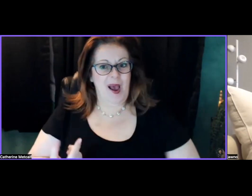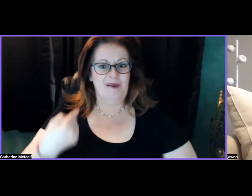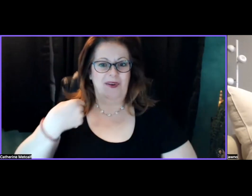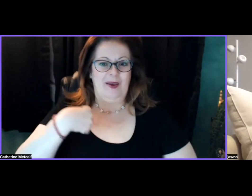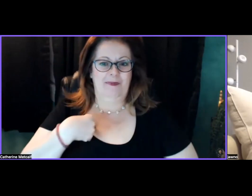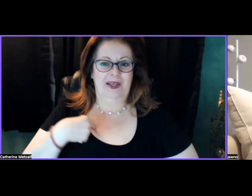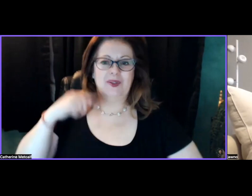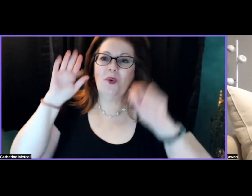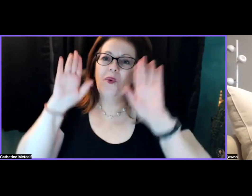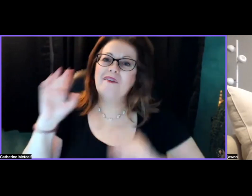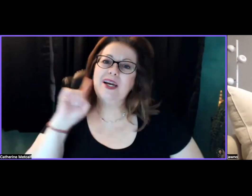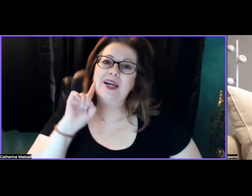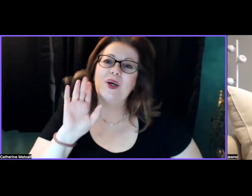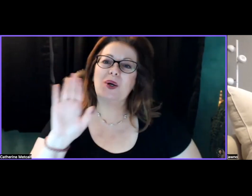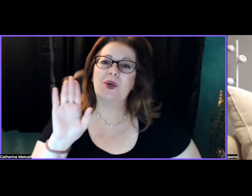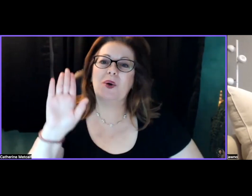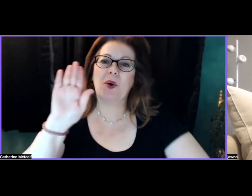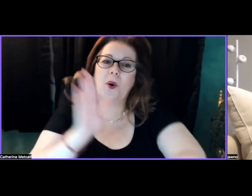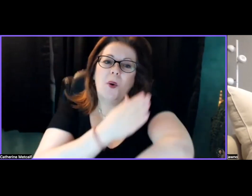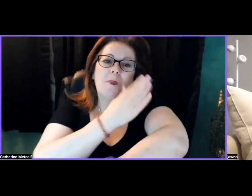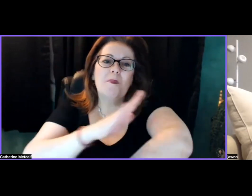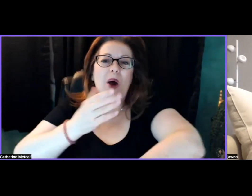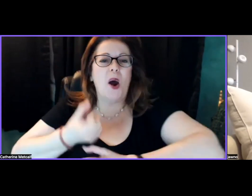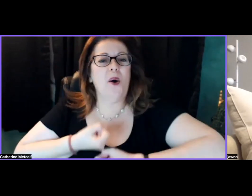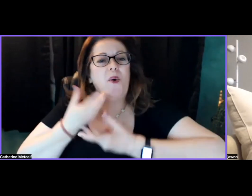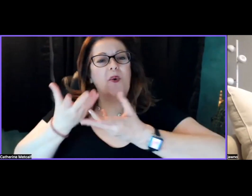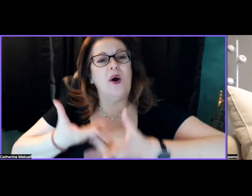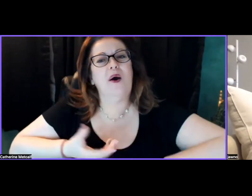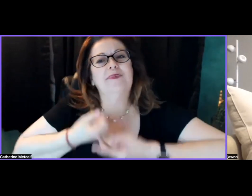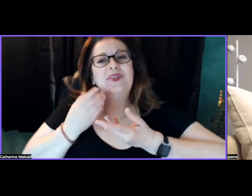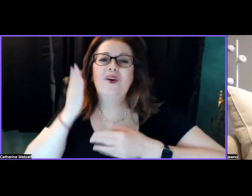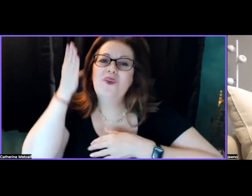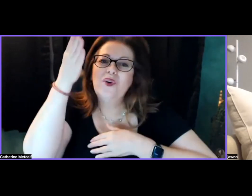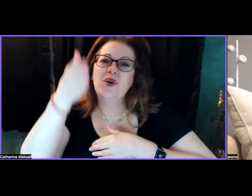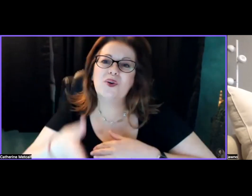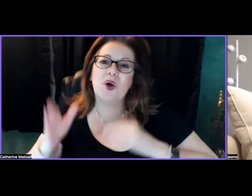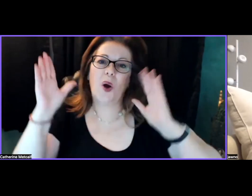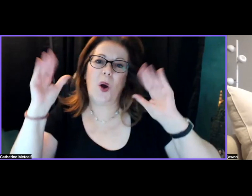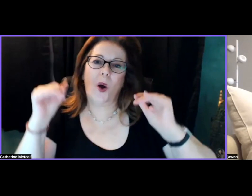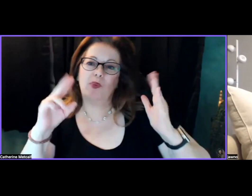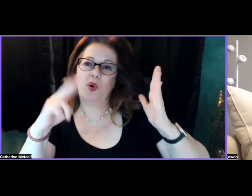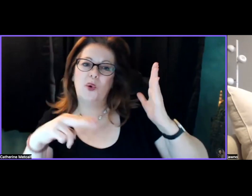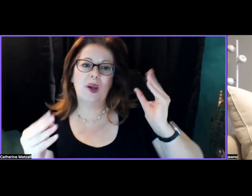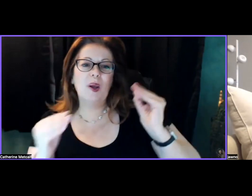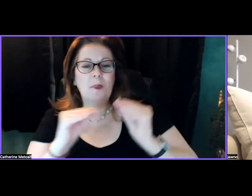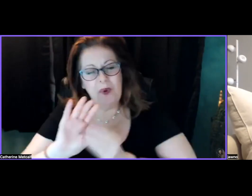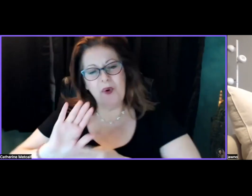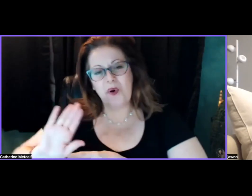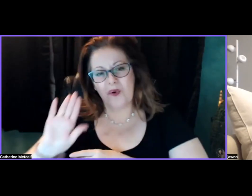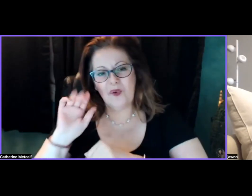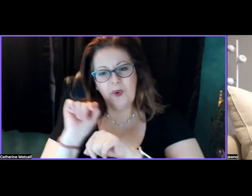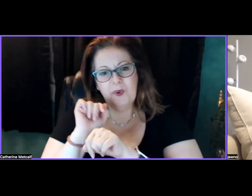your poems, Jono. I hope one day to read more of your work. So I am local to